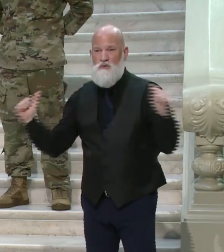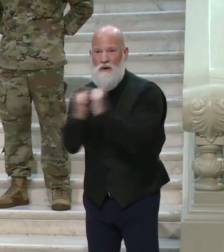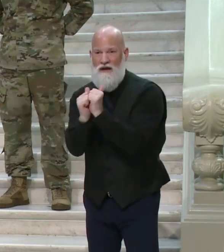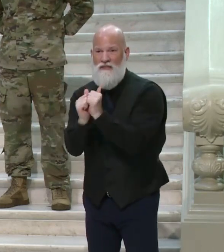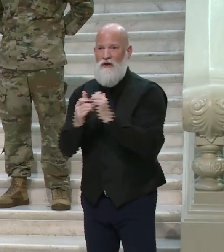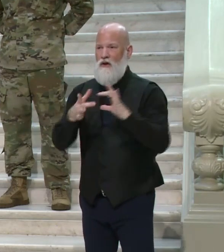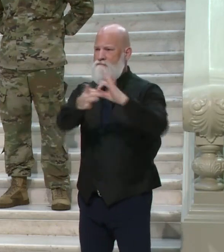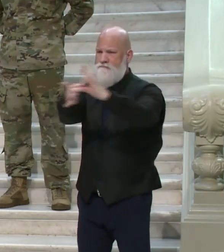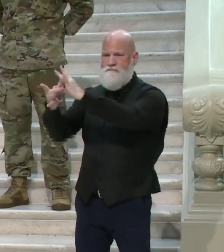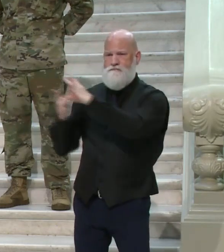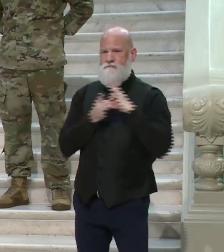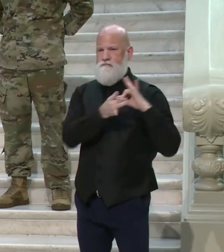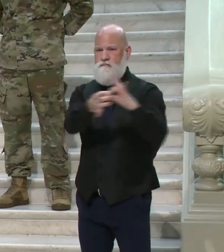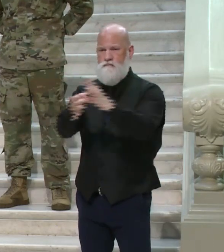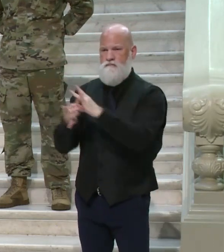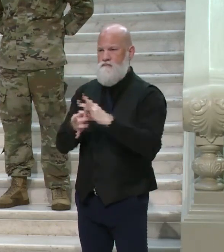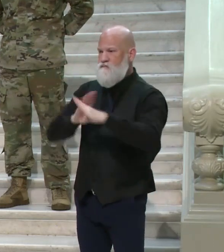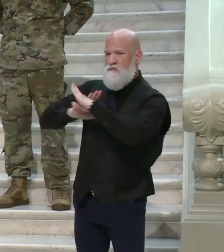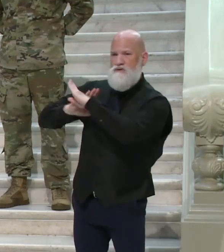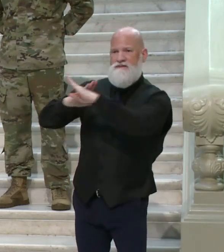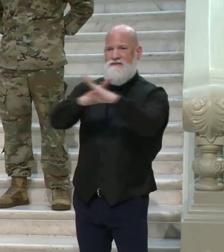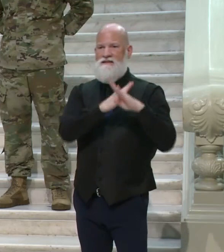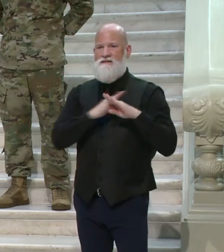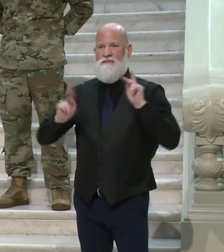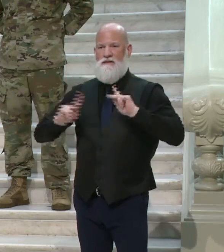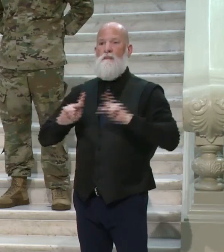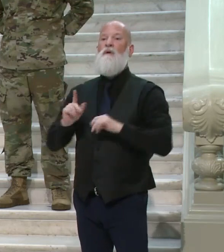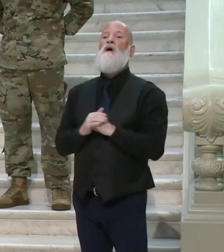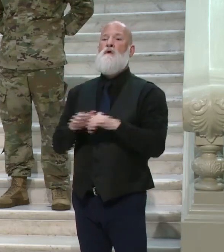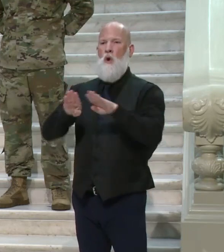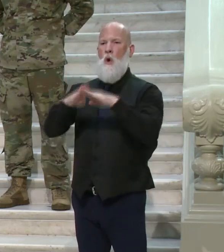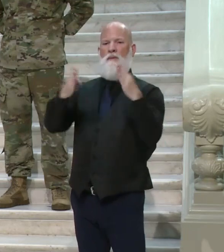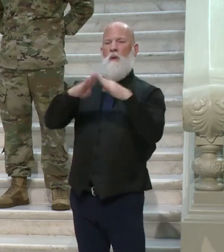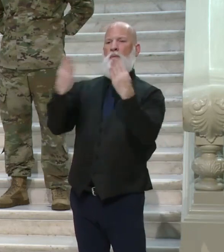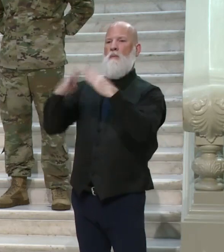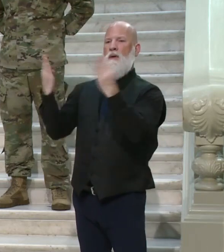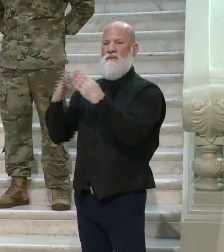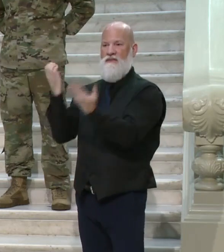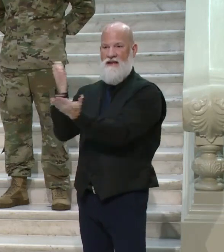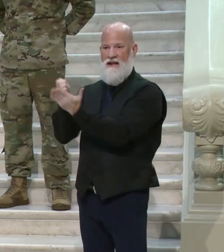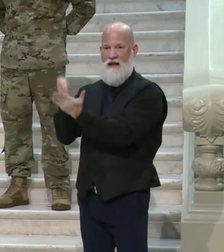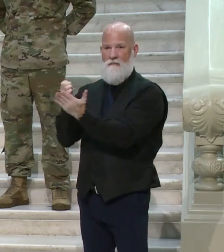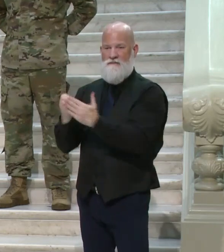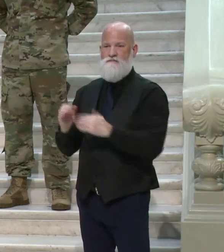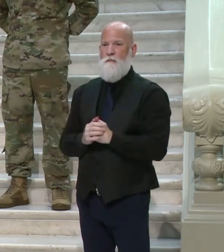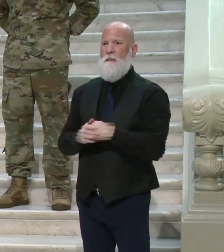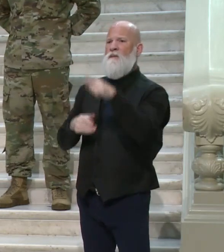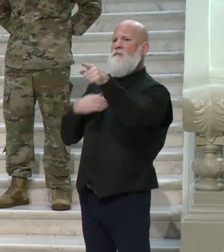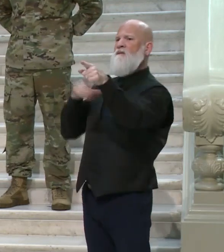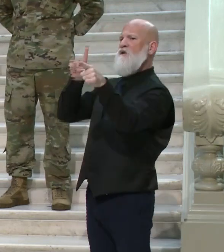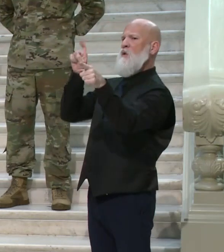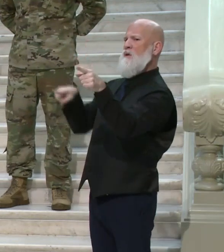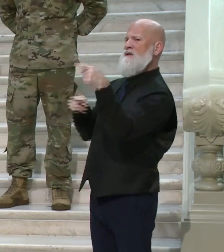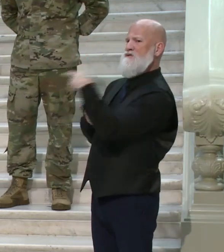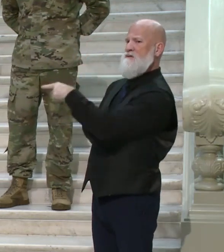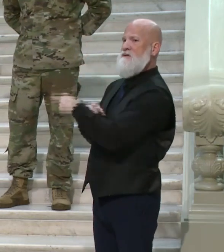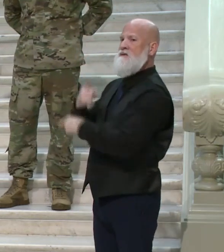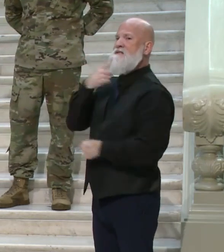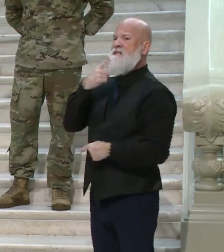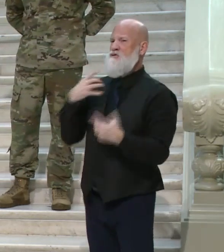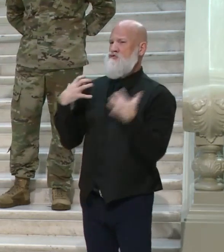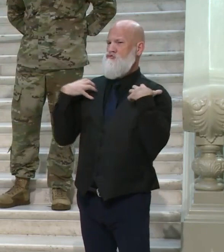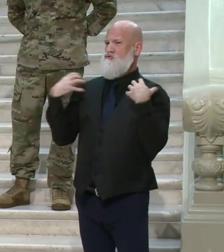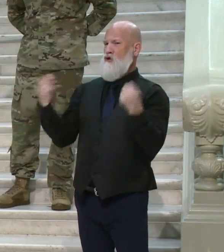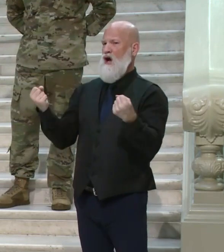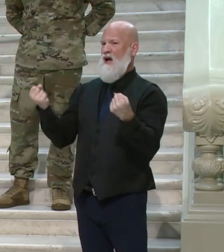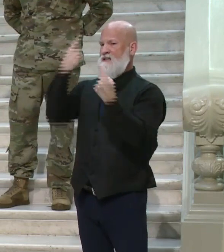take measured steps to reopen the economy, and that is what we are doing. Governor, the first part of the question, did he tell you he strongly disagrees with your stance? Well, I